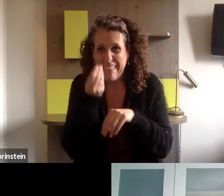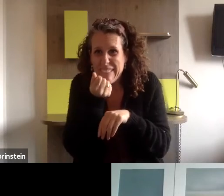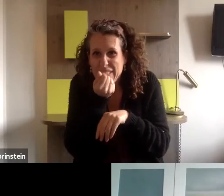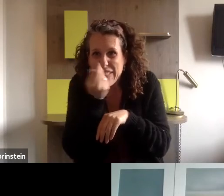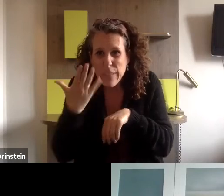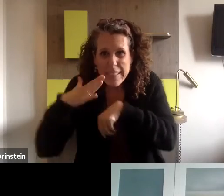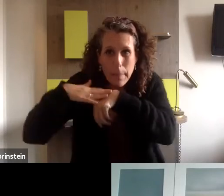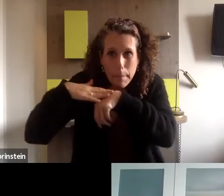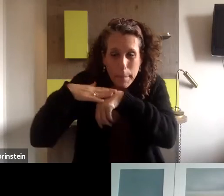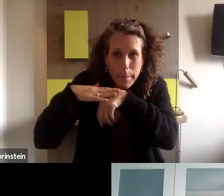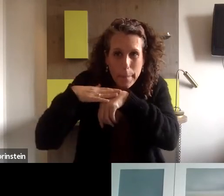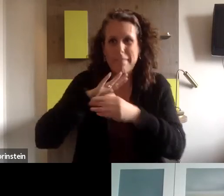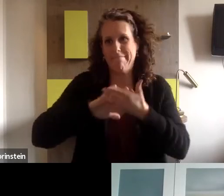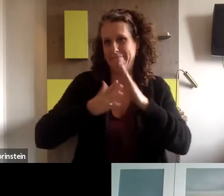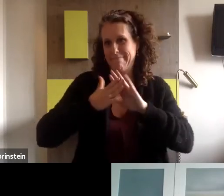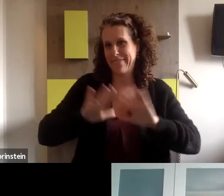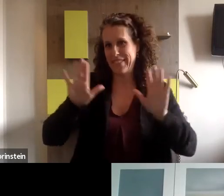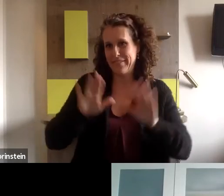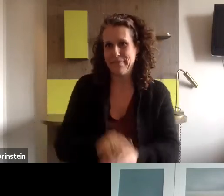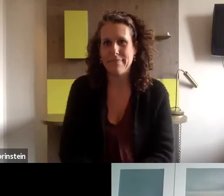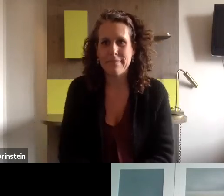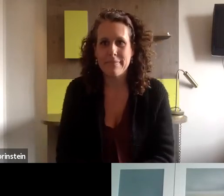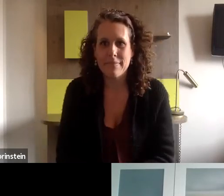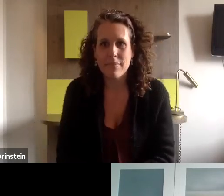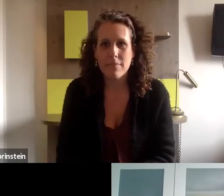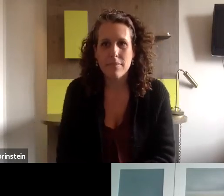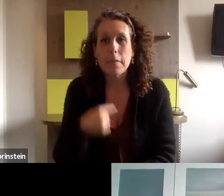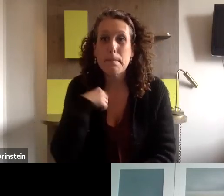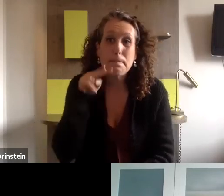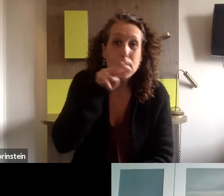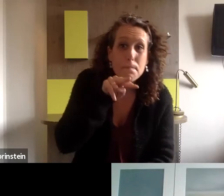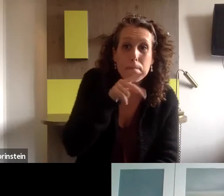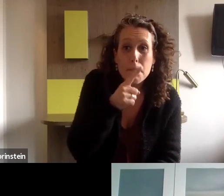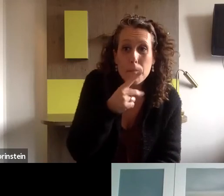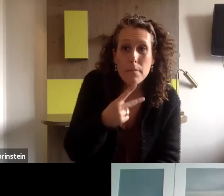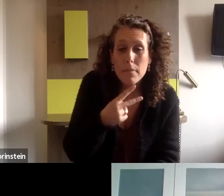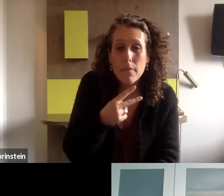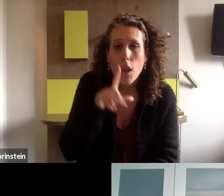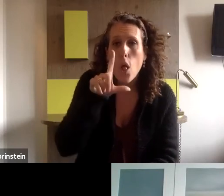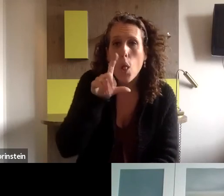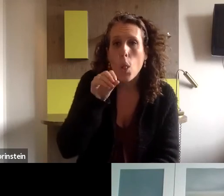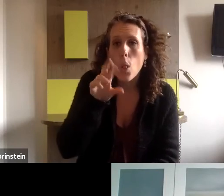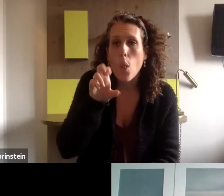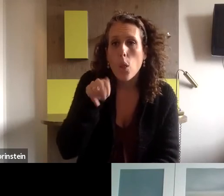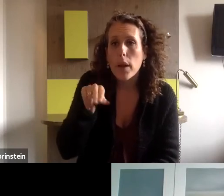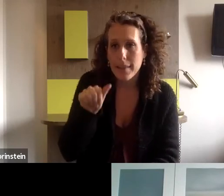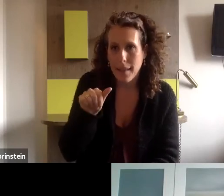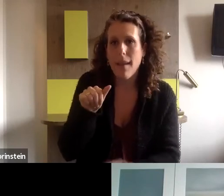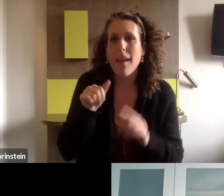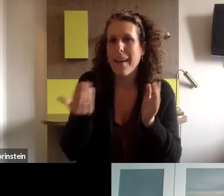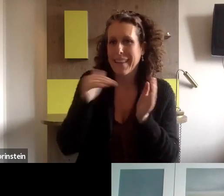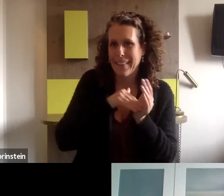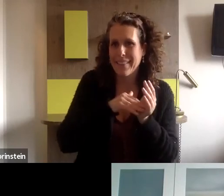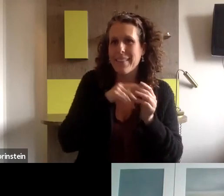left. I'll just go through one or two more. Lorena asks again about